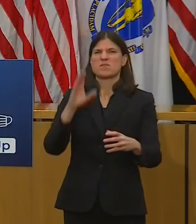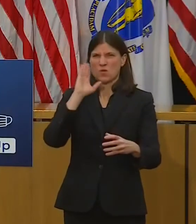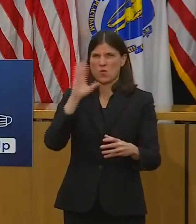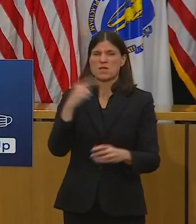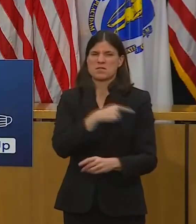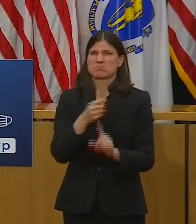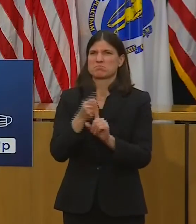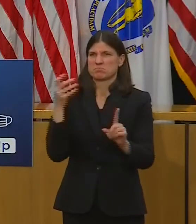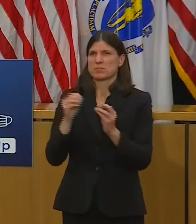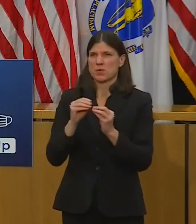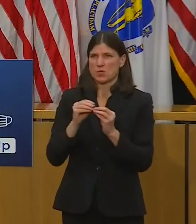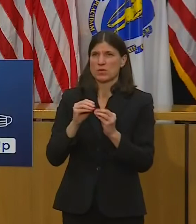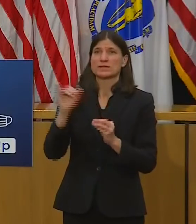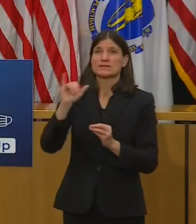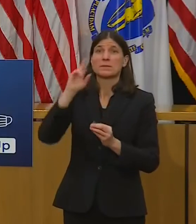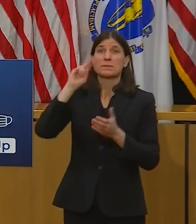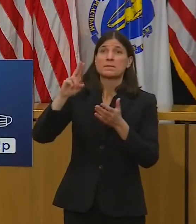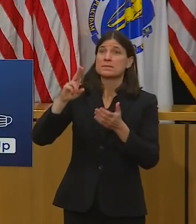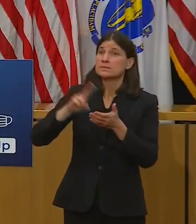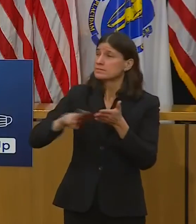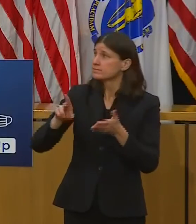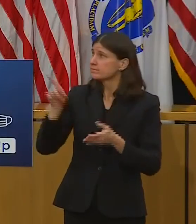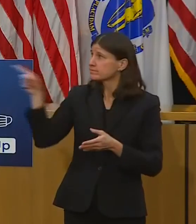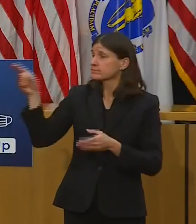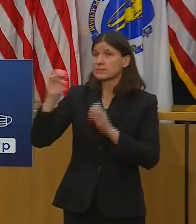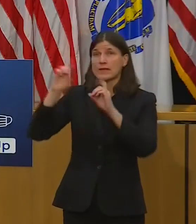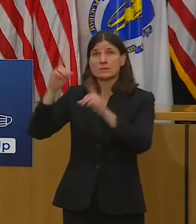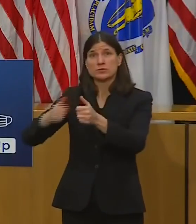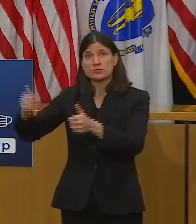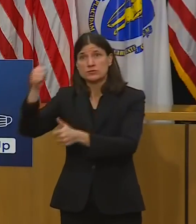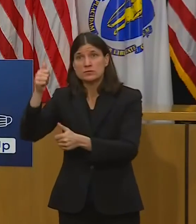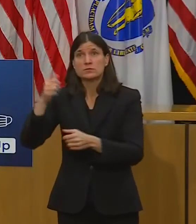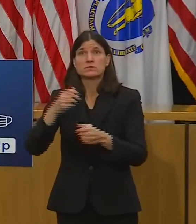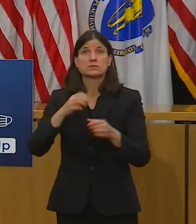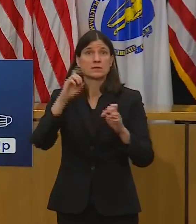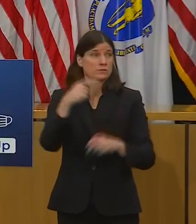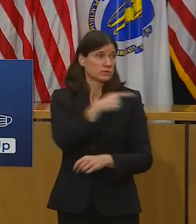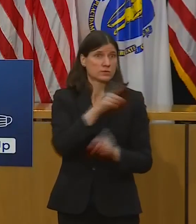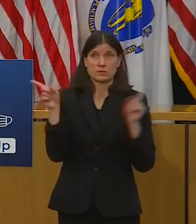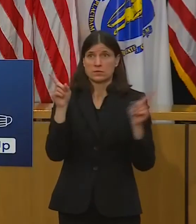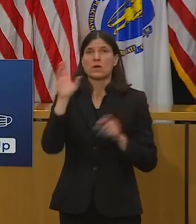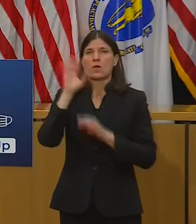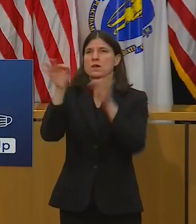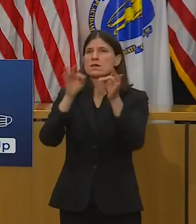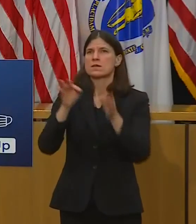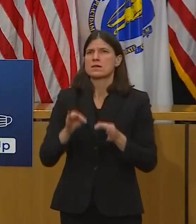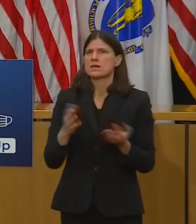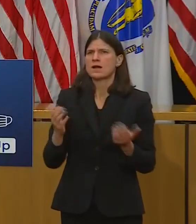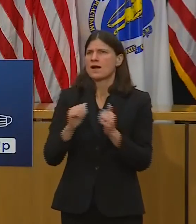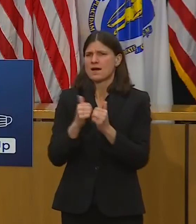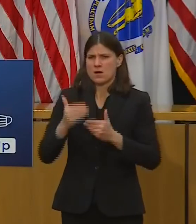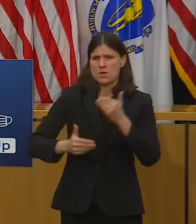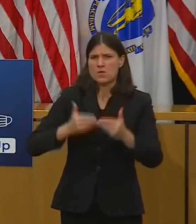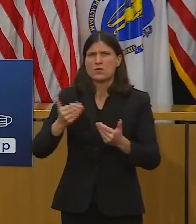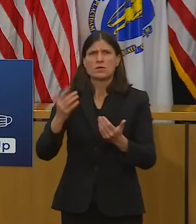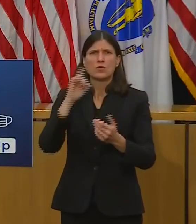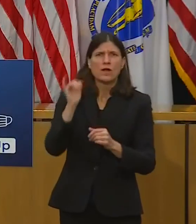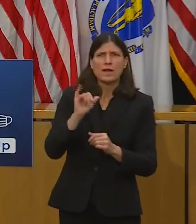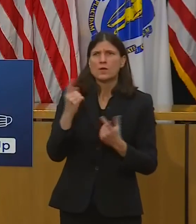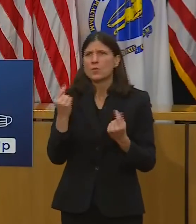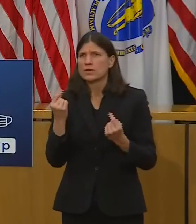program. We're grateful for all the hard work that so many of our staff and teachers have put in and day out to